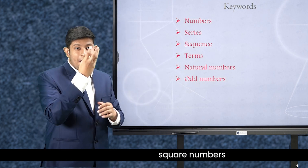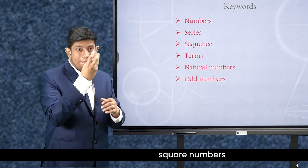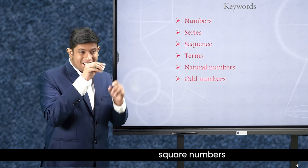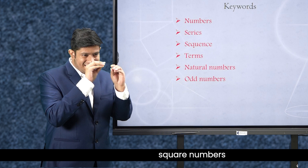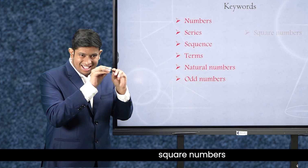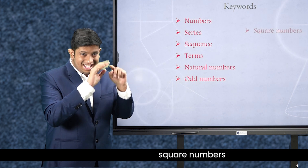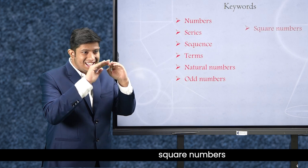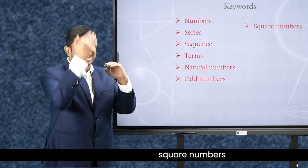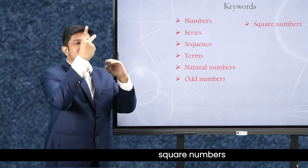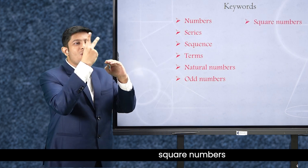square numbers,